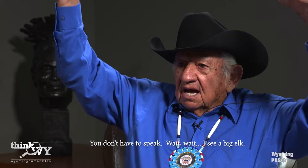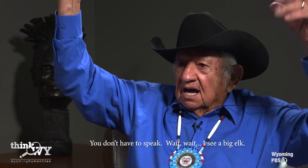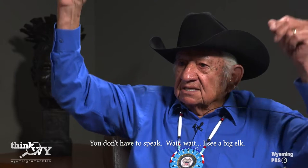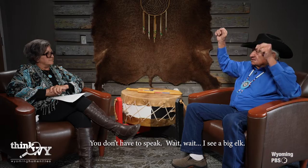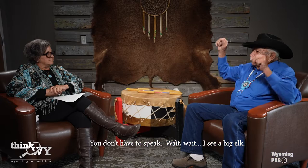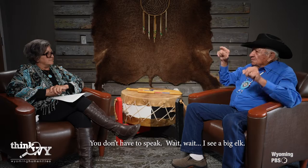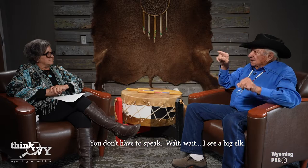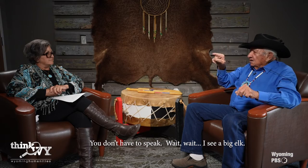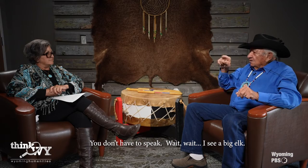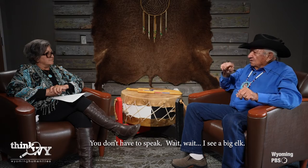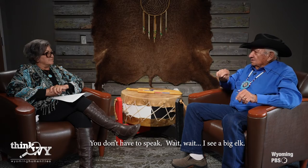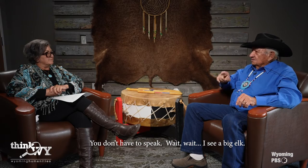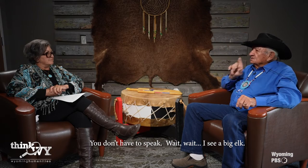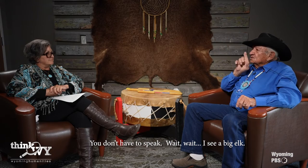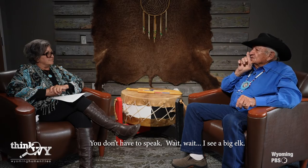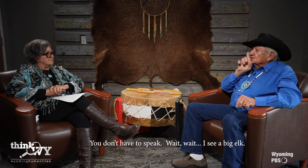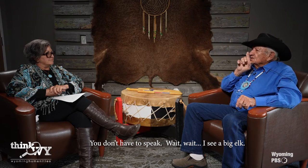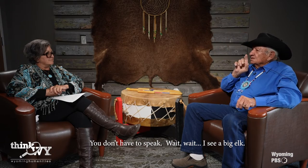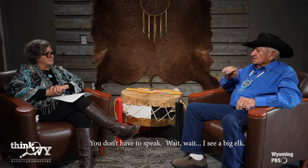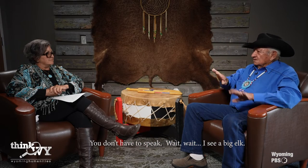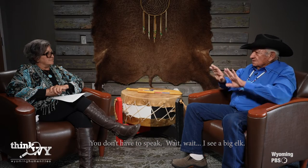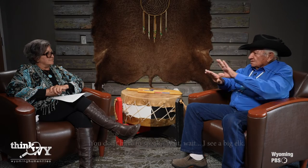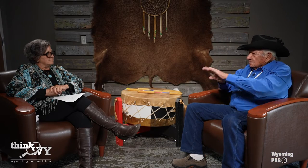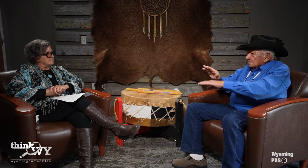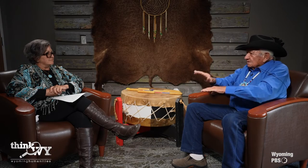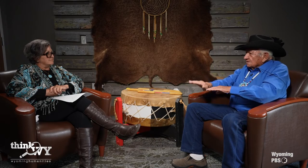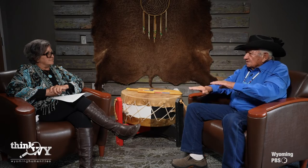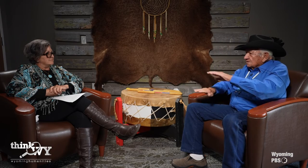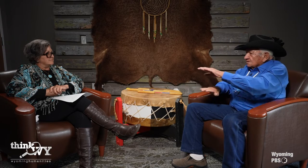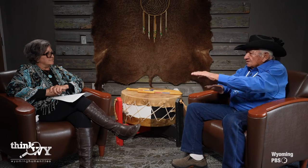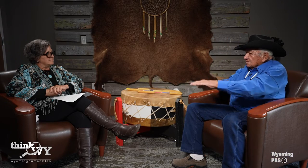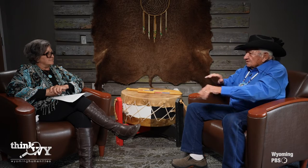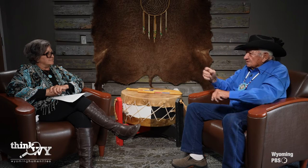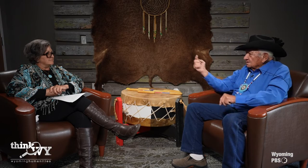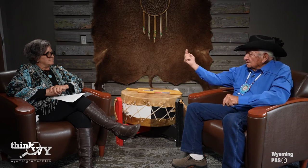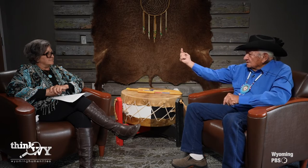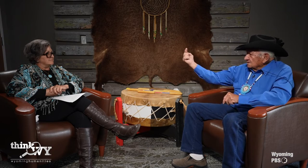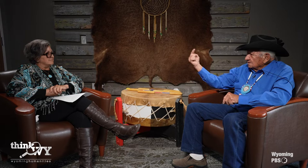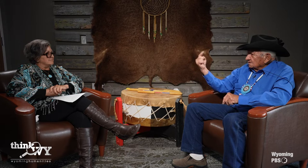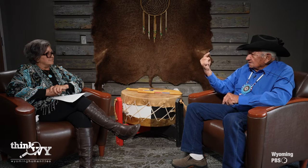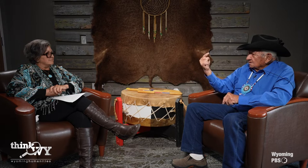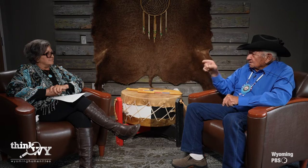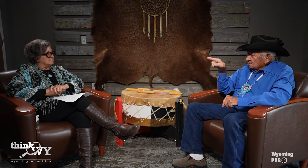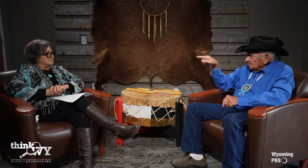I see a big elk.